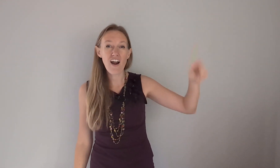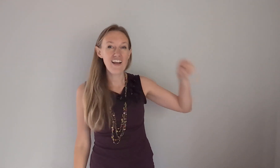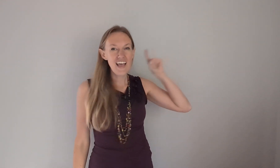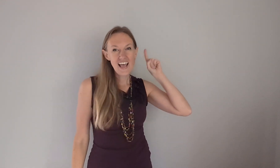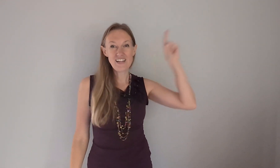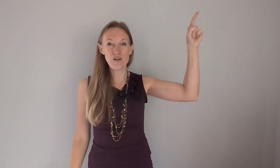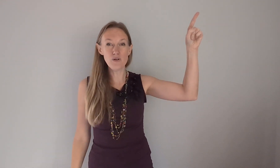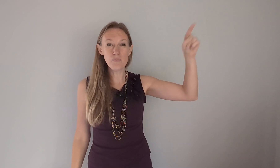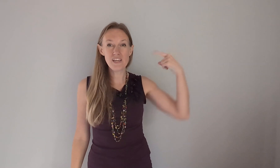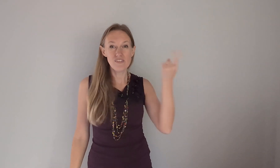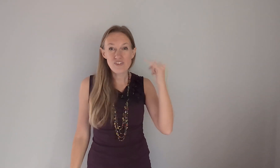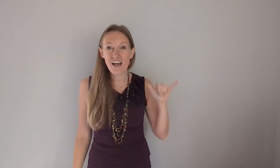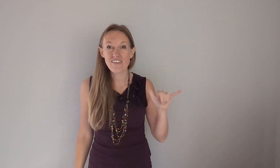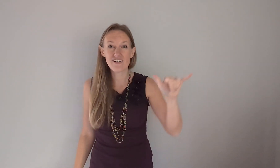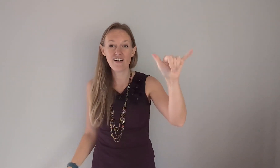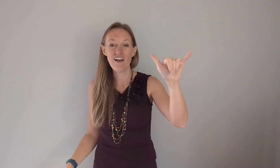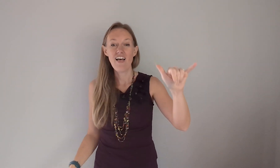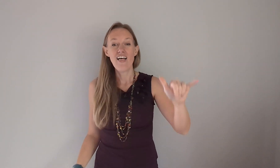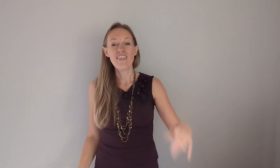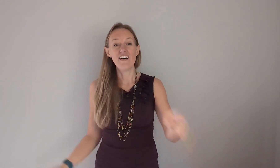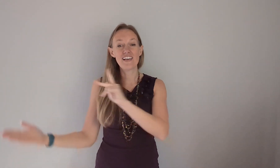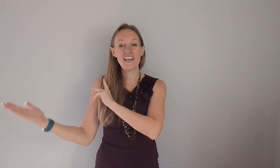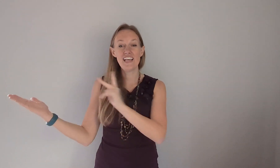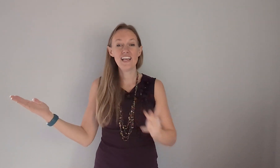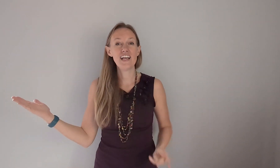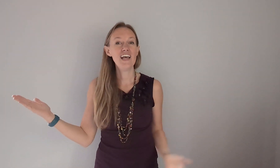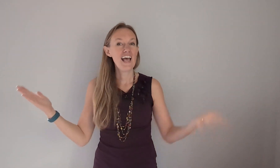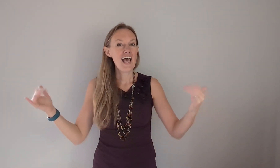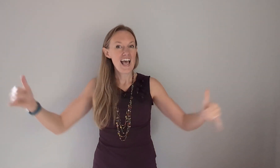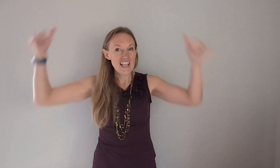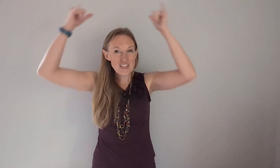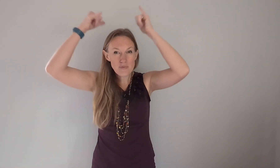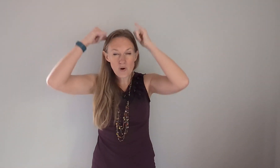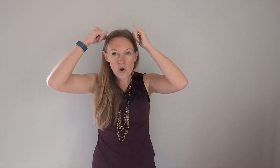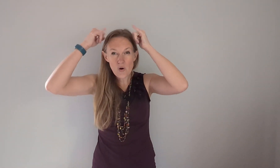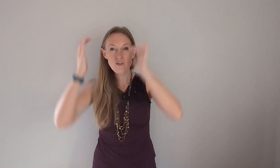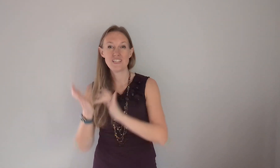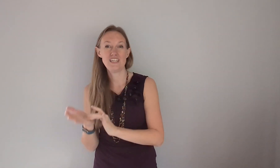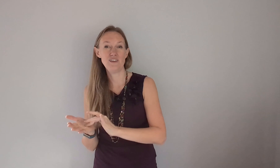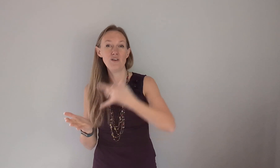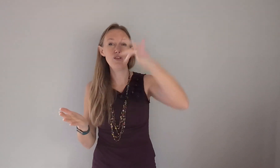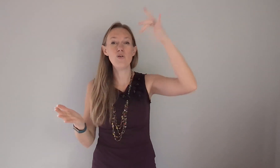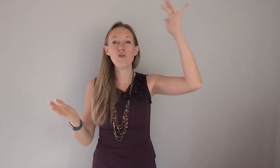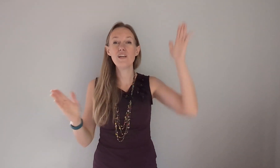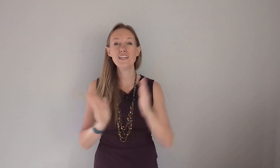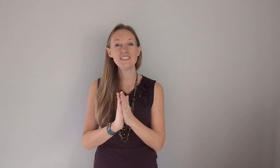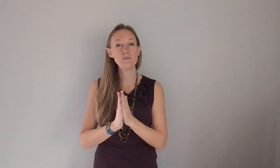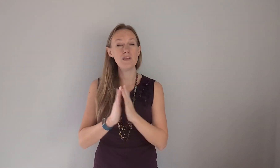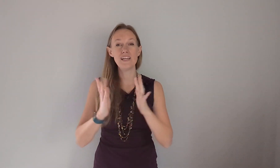are, and you'll be forever, the King enthroned in glorious